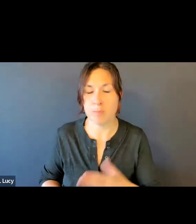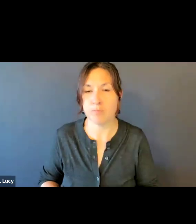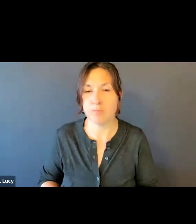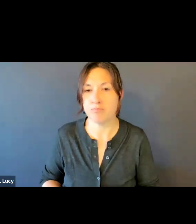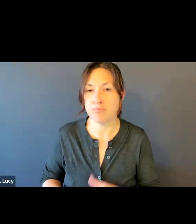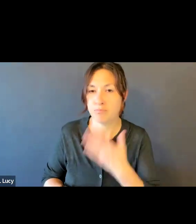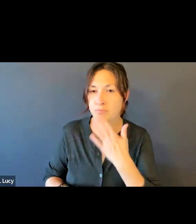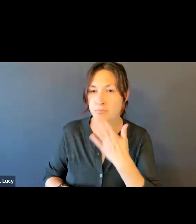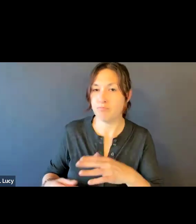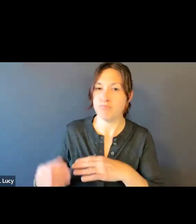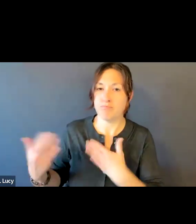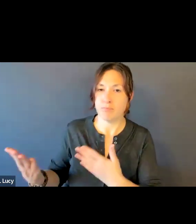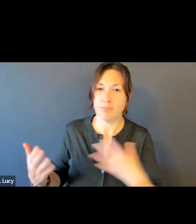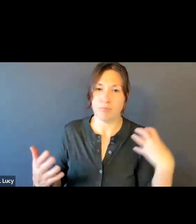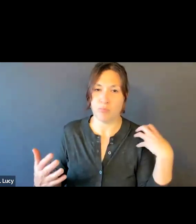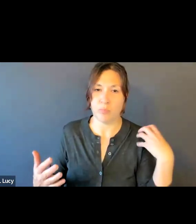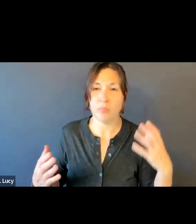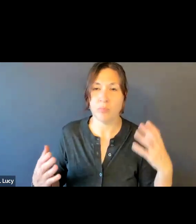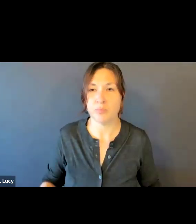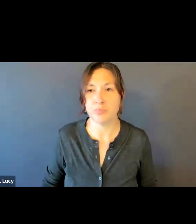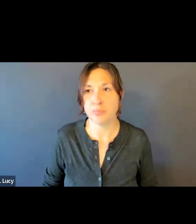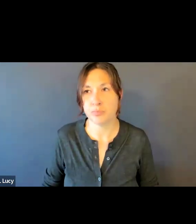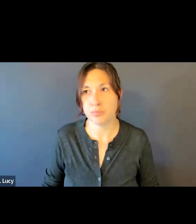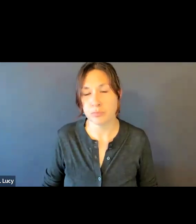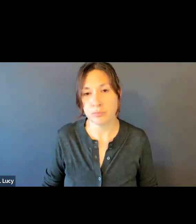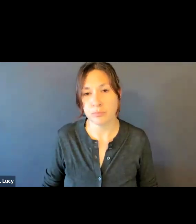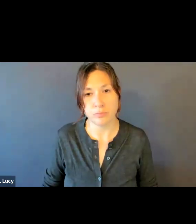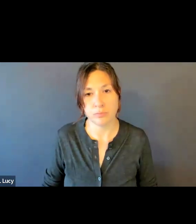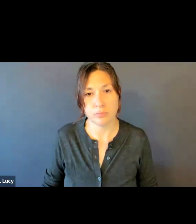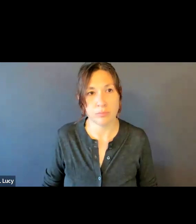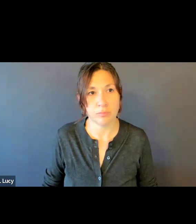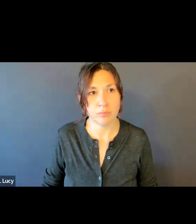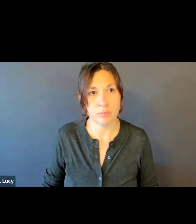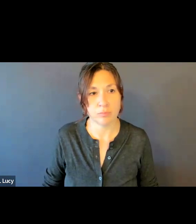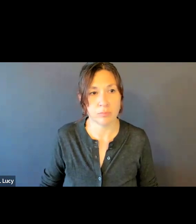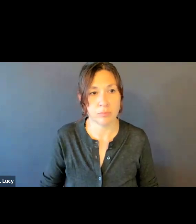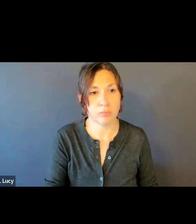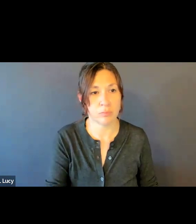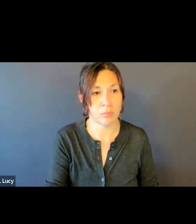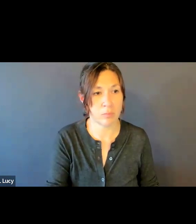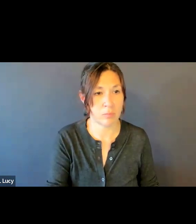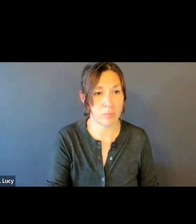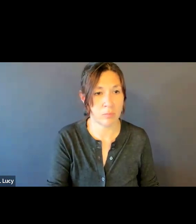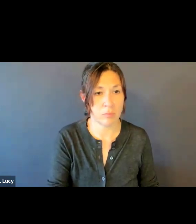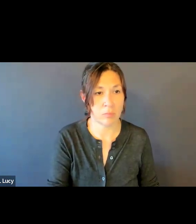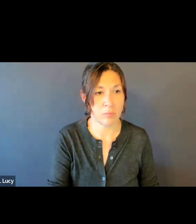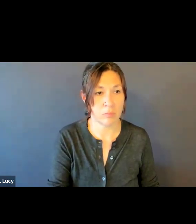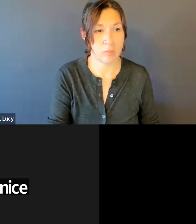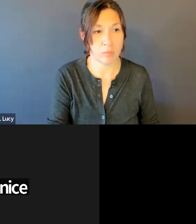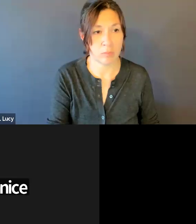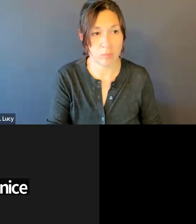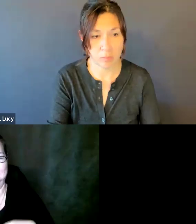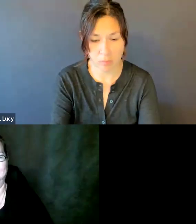Chair. No, there's a couple of things. So interestingly, as